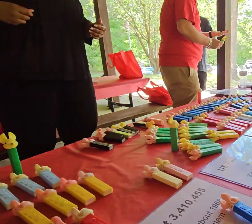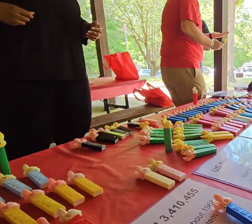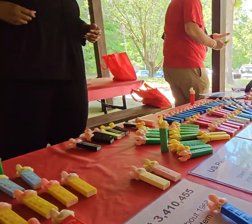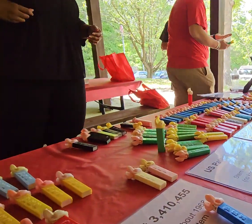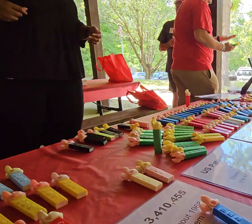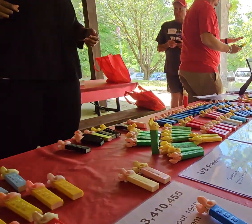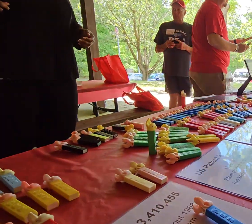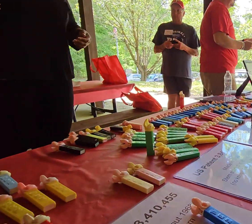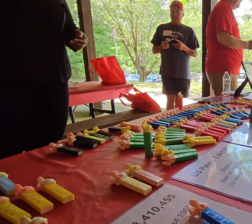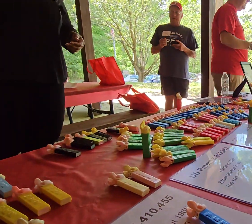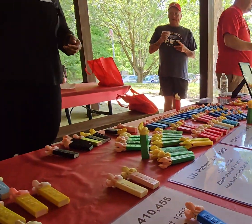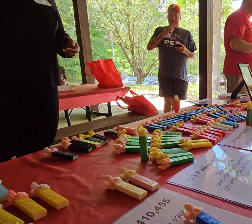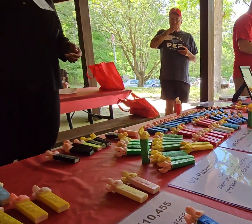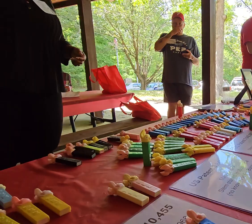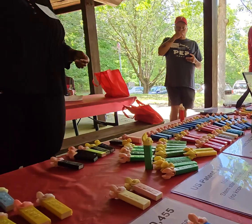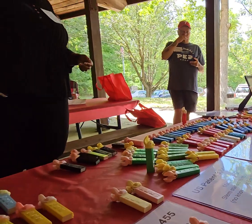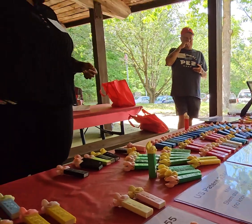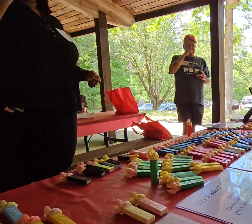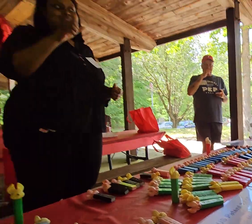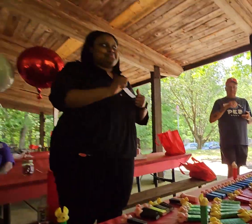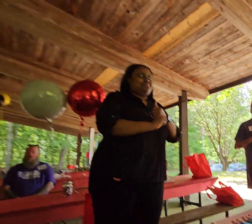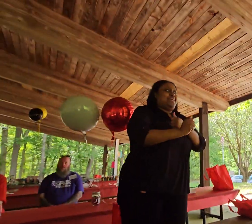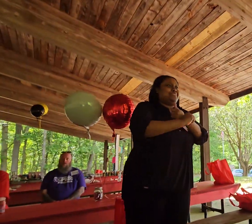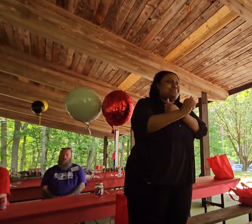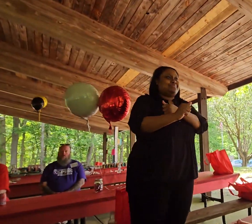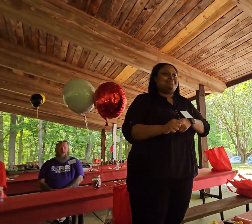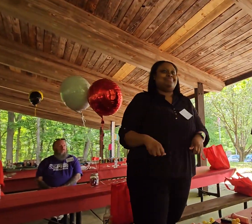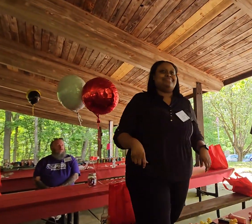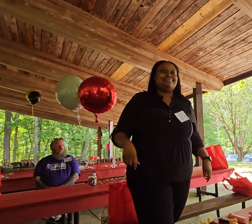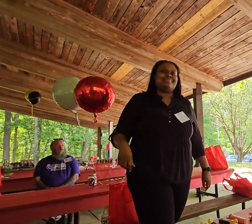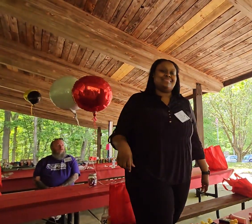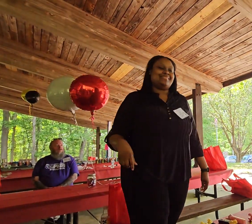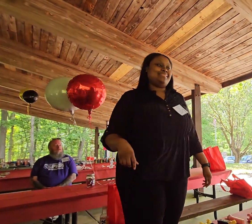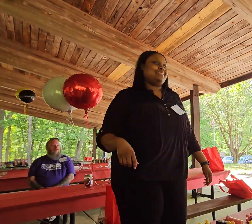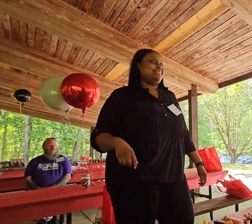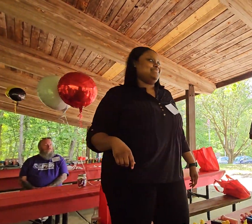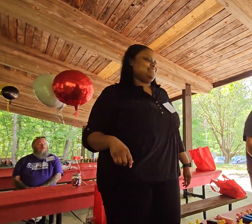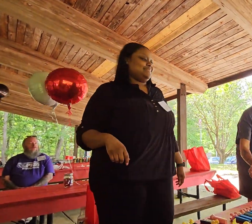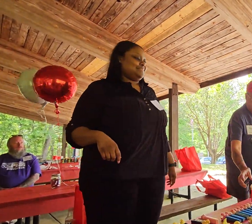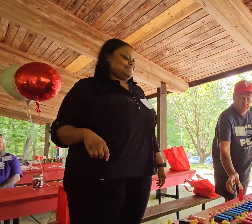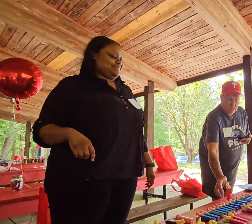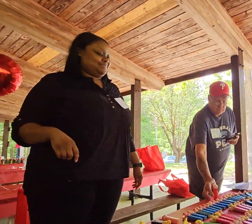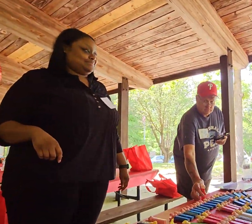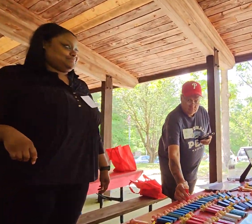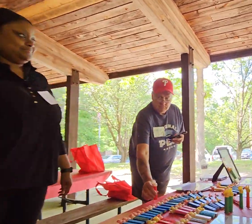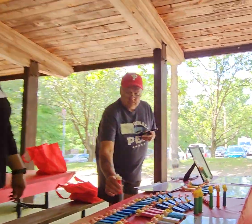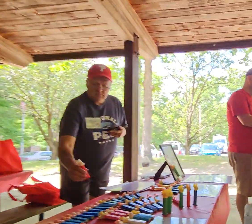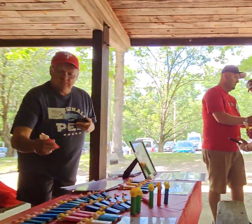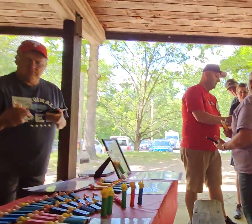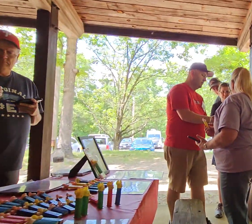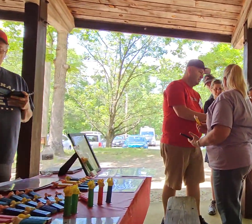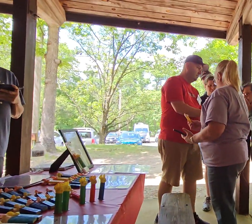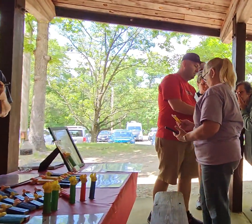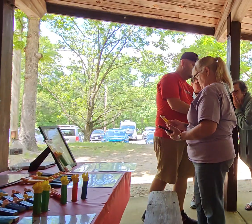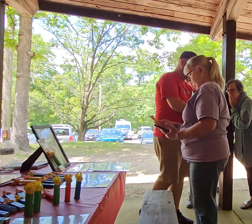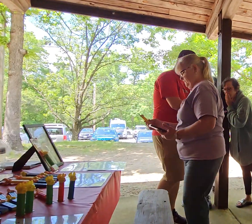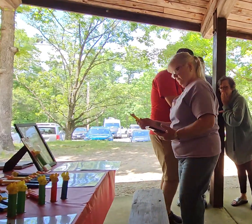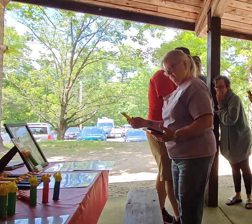And yes, they are dangerous. Yeah. So that's the little guy that'll be in the head, and this will be the pin.